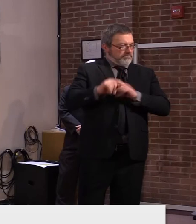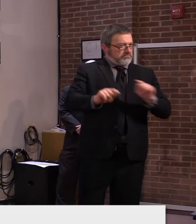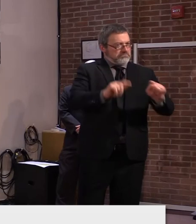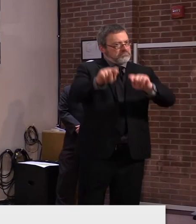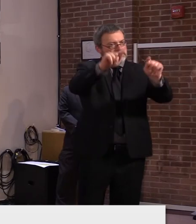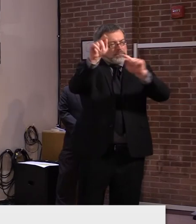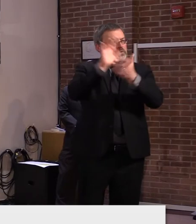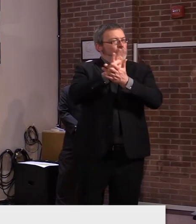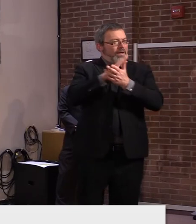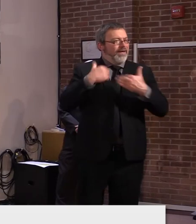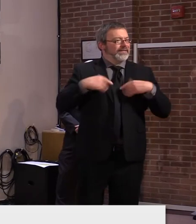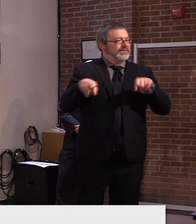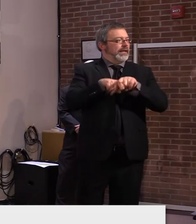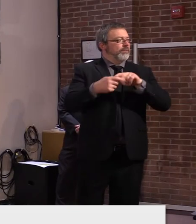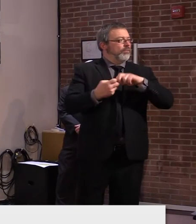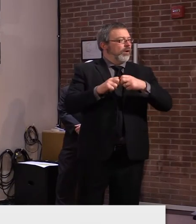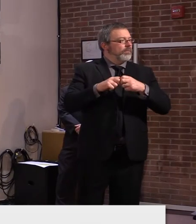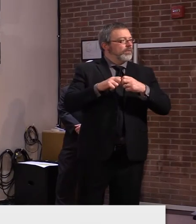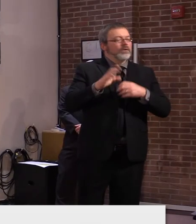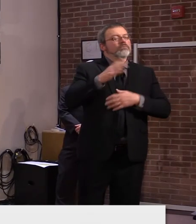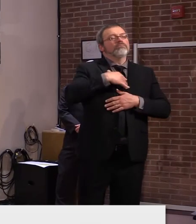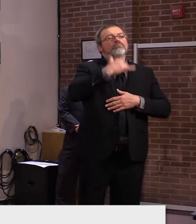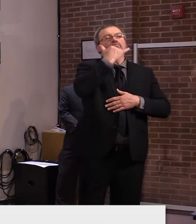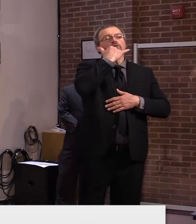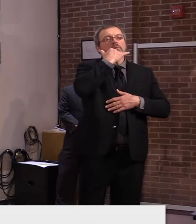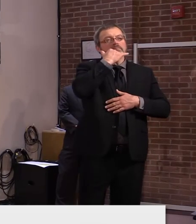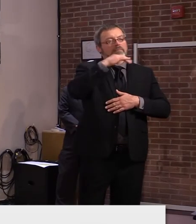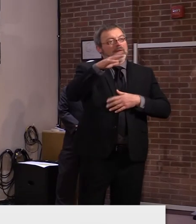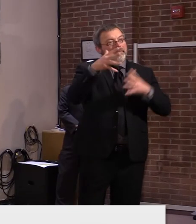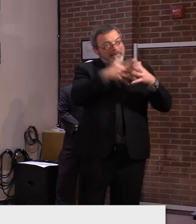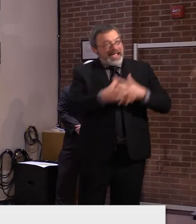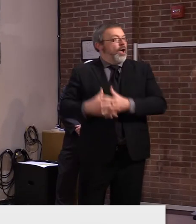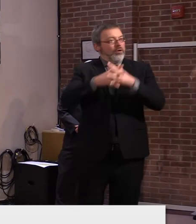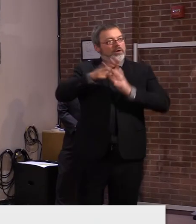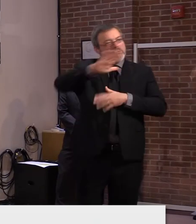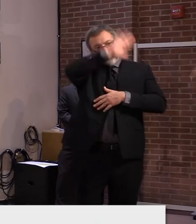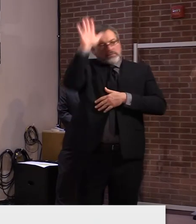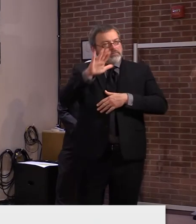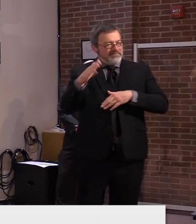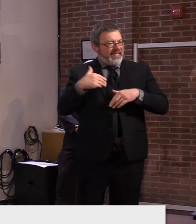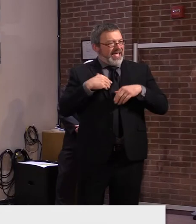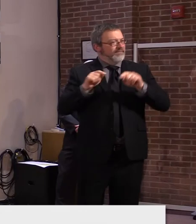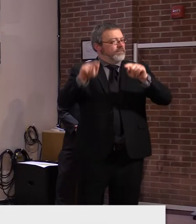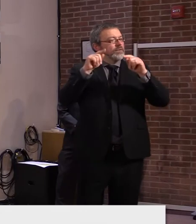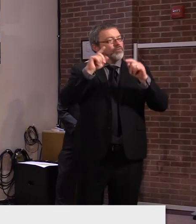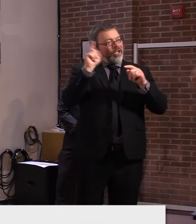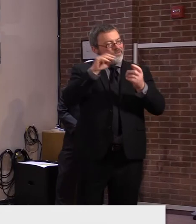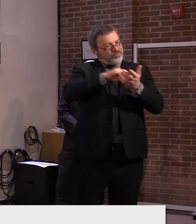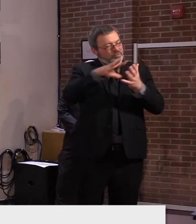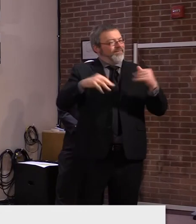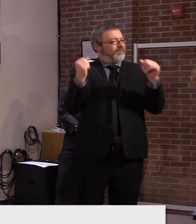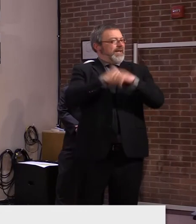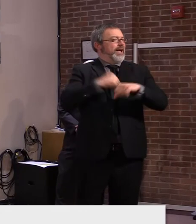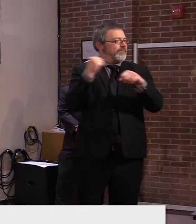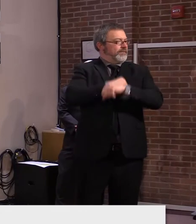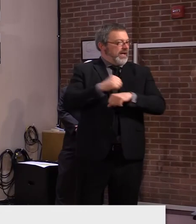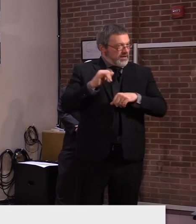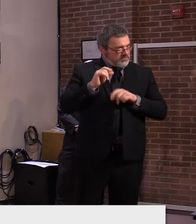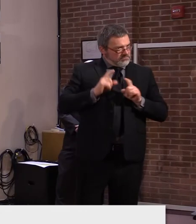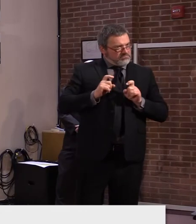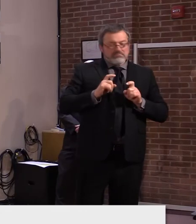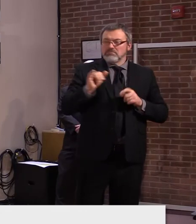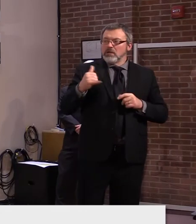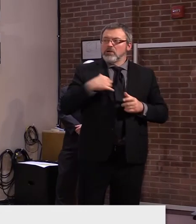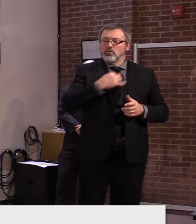we were really positioning the school system to take on the issues that we call education recovery, which included